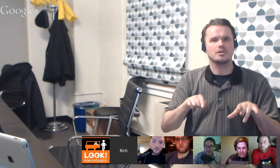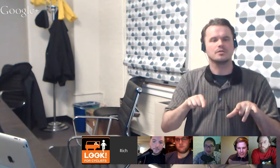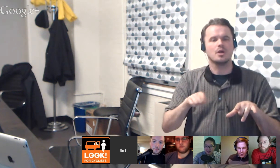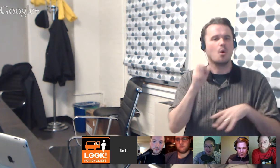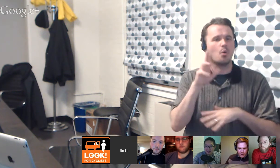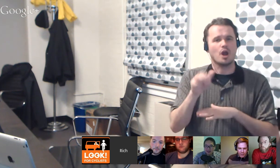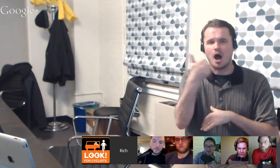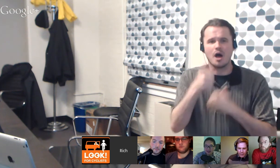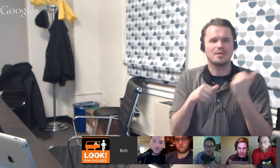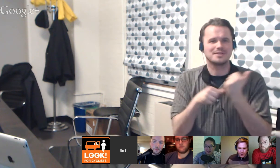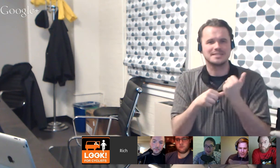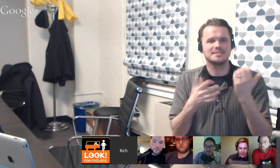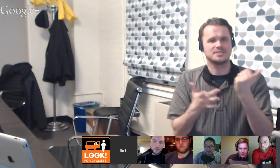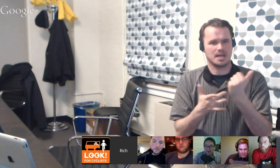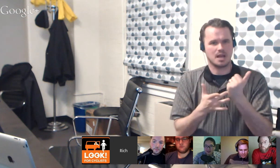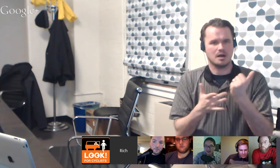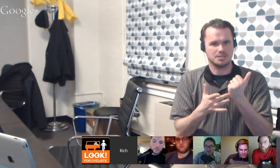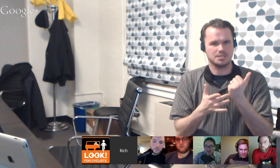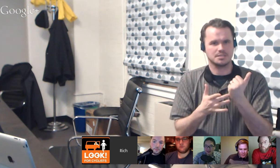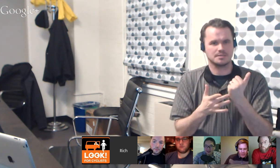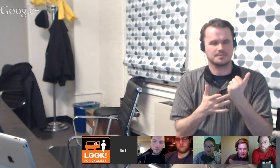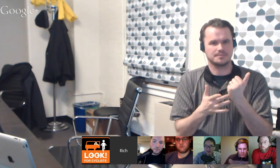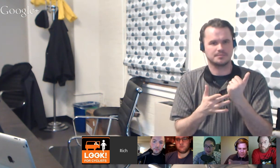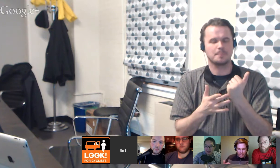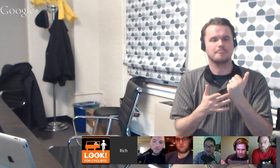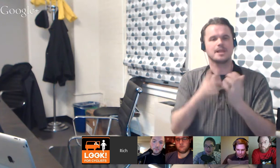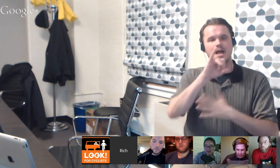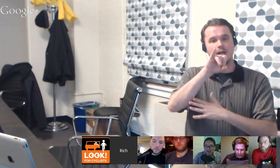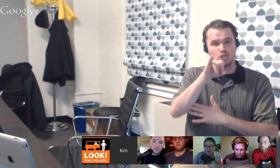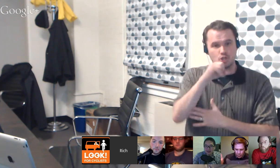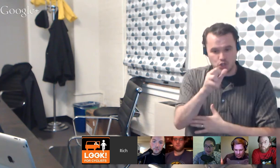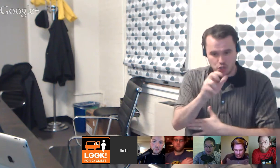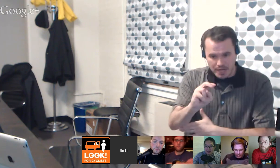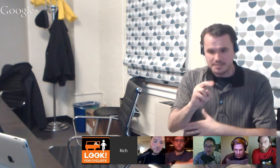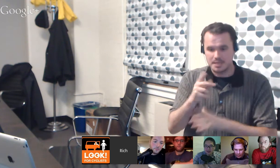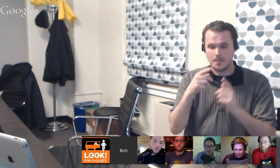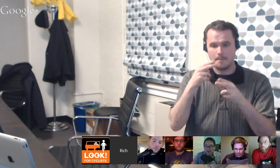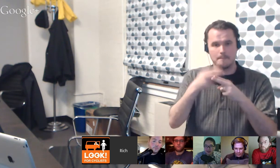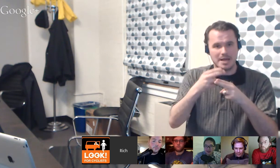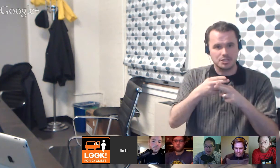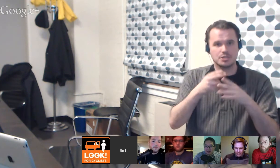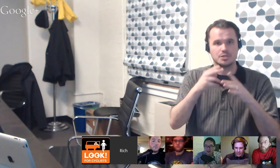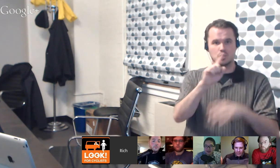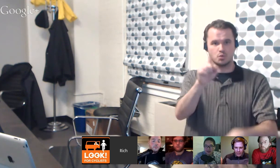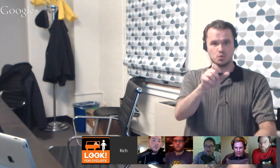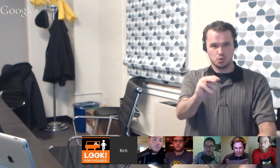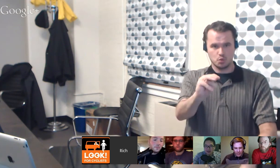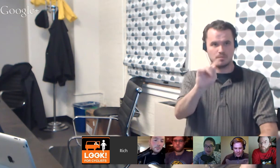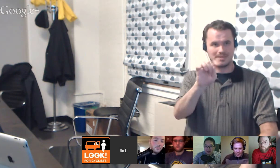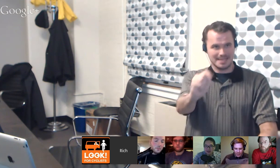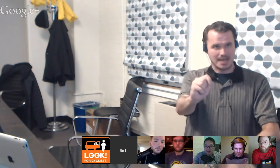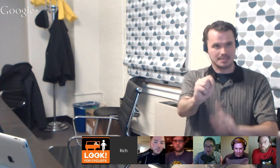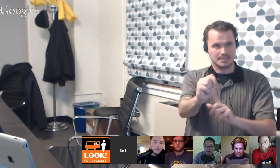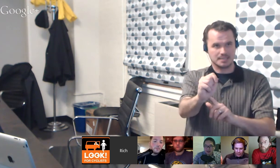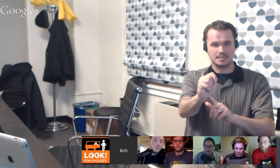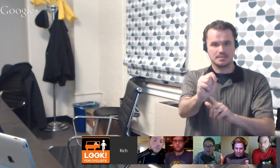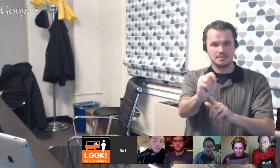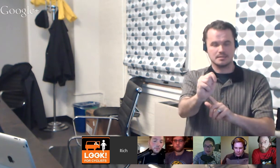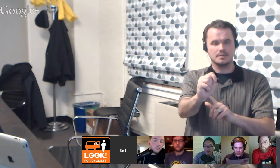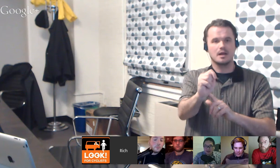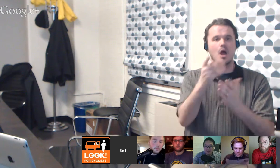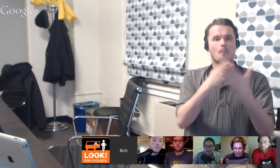assistive technology like Jason was mentioning, where he can zoom in on a piece of text, right, or a